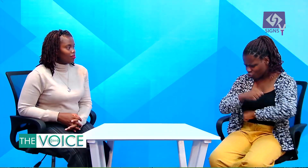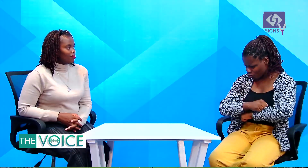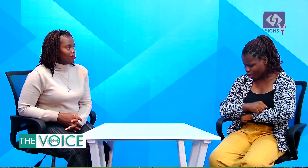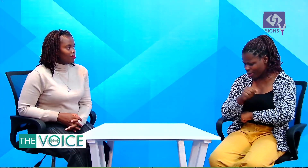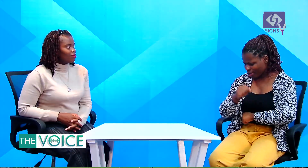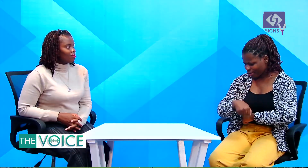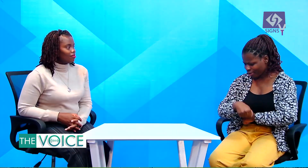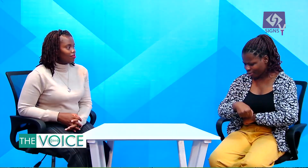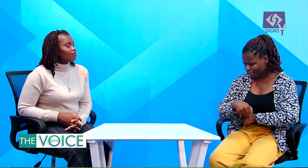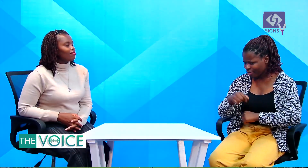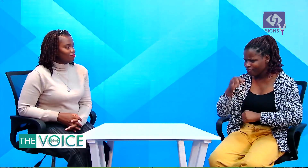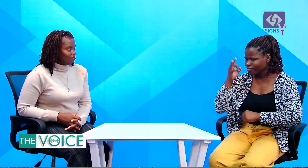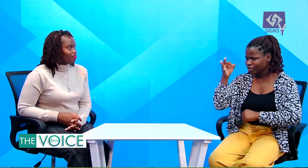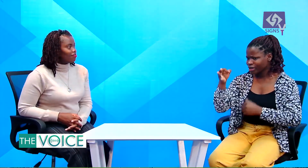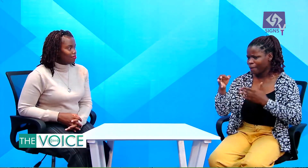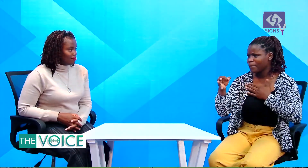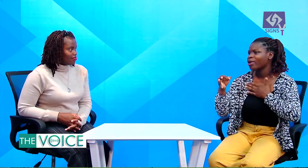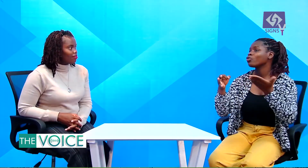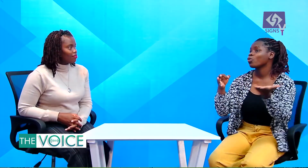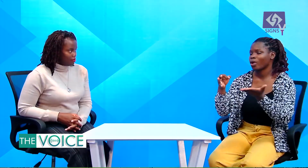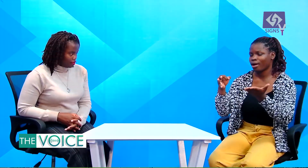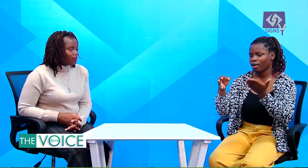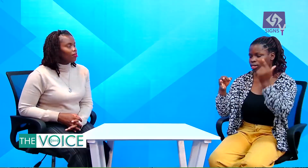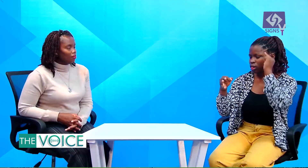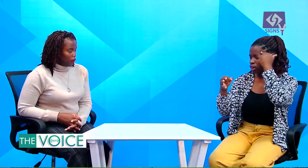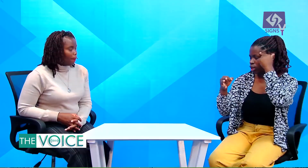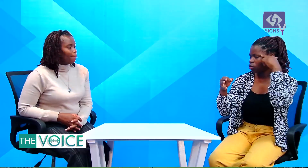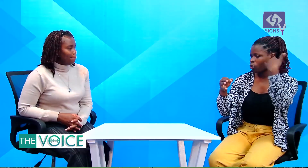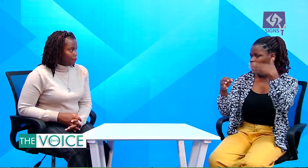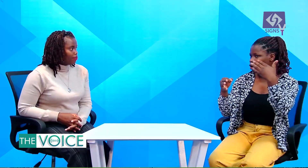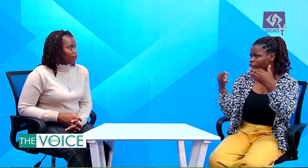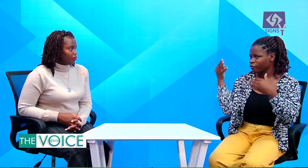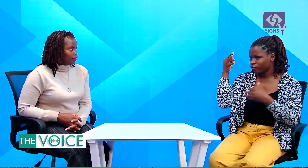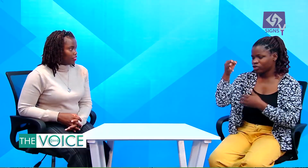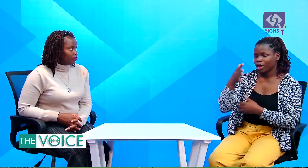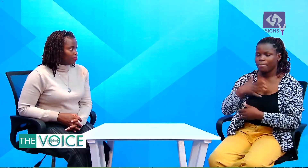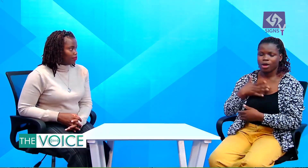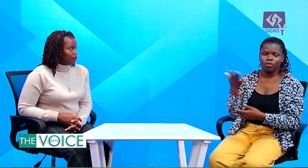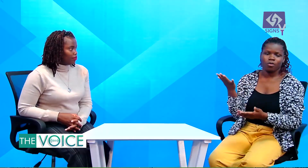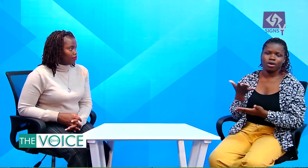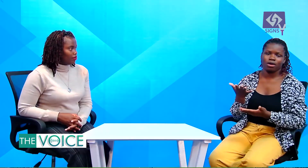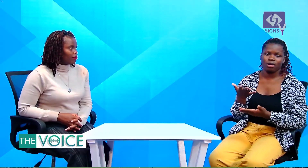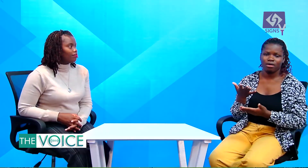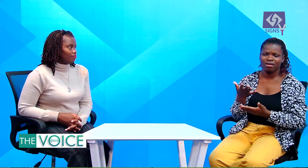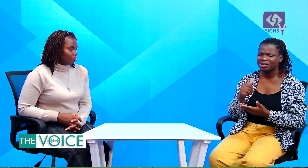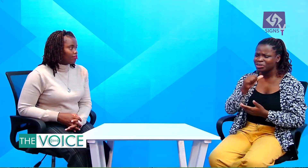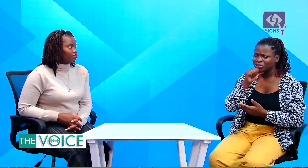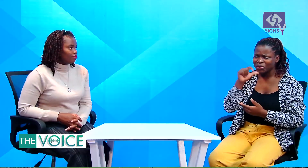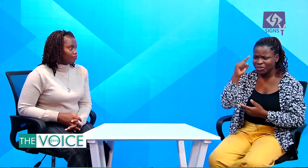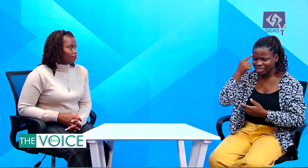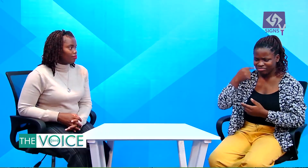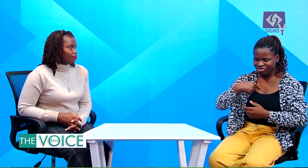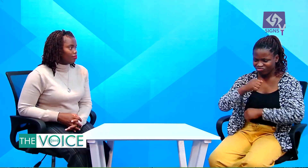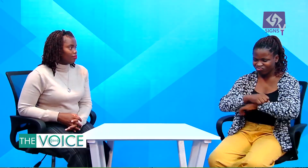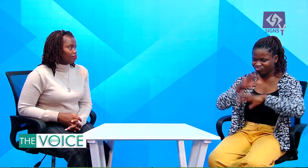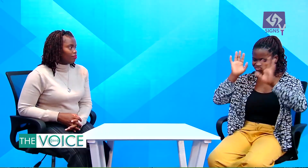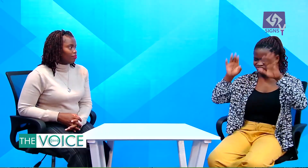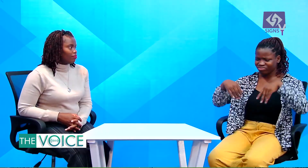are at. If you're in school, make sure you are really thinking about your education and how your future is going to be, or where you want to achieve,